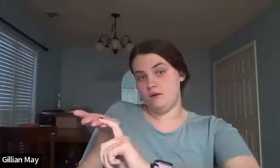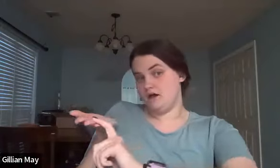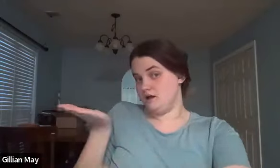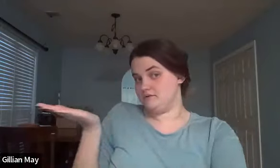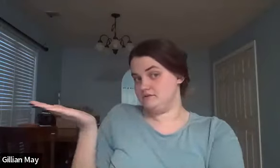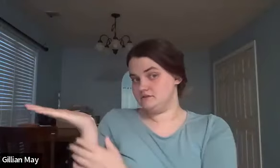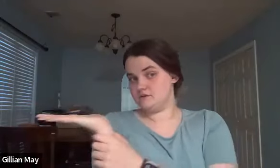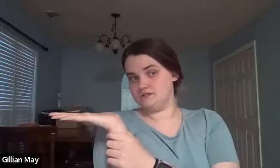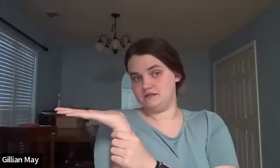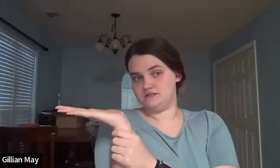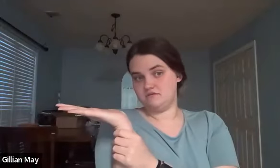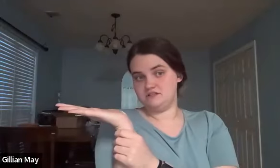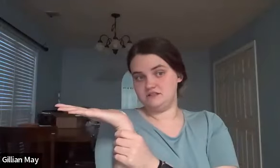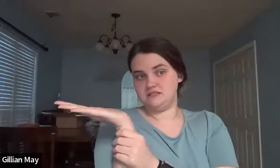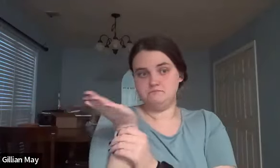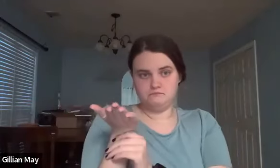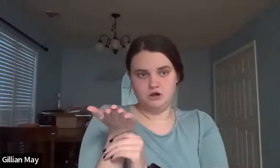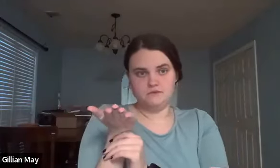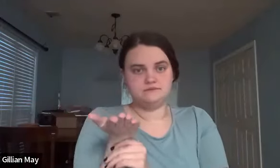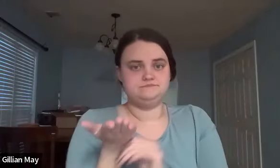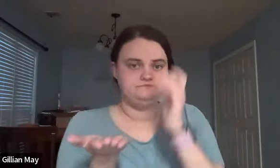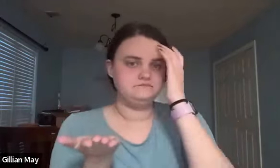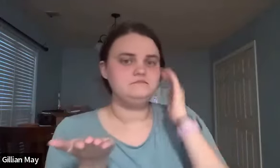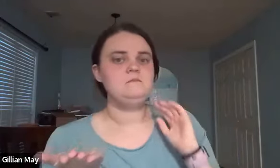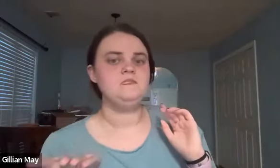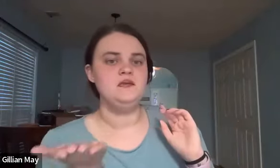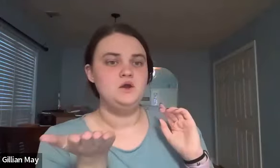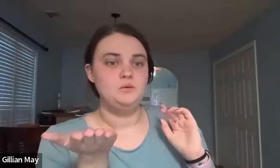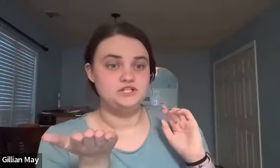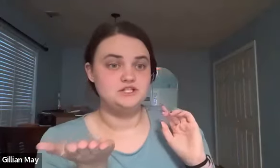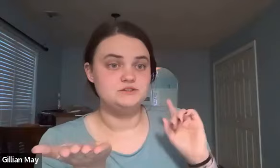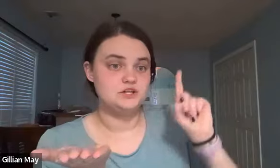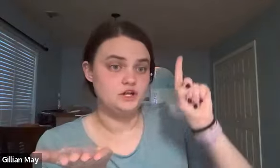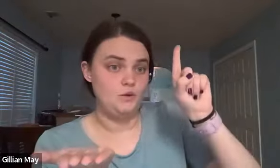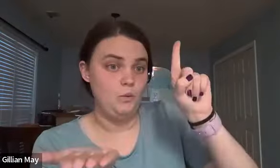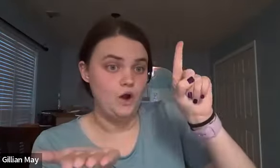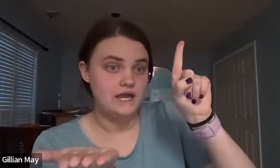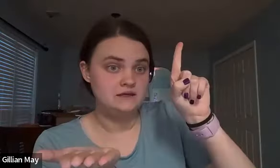palm up. So I'm going to turn it sideways so you can see palm up. What you're going to do is you're going to go